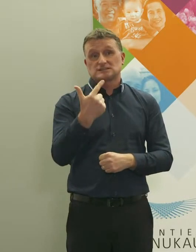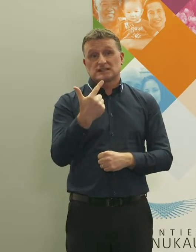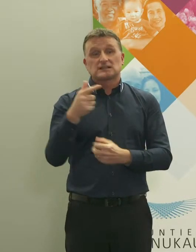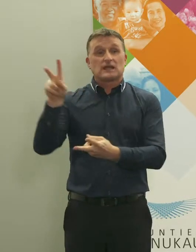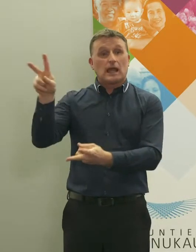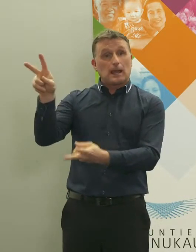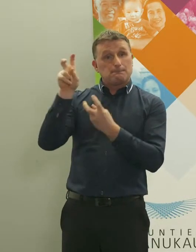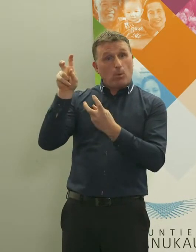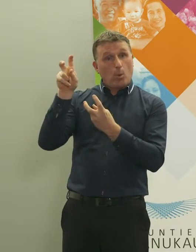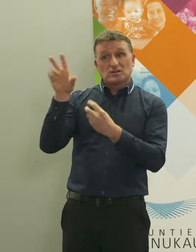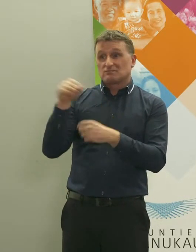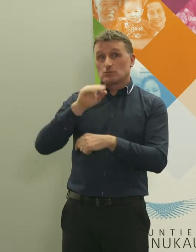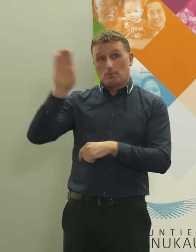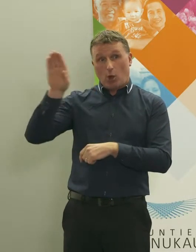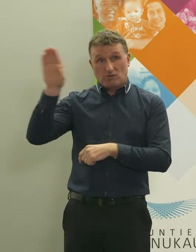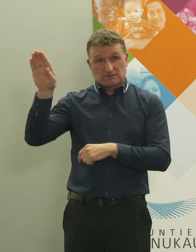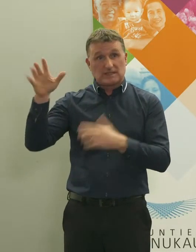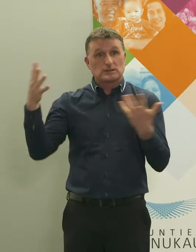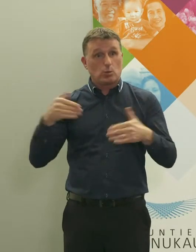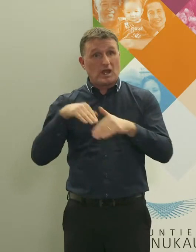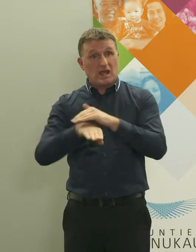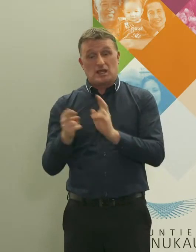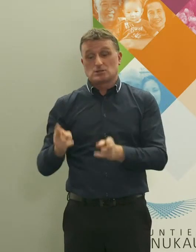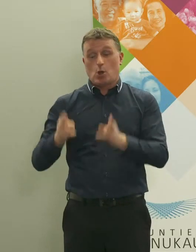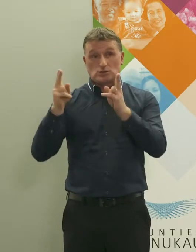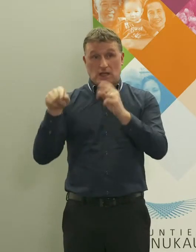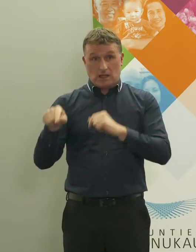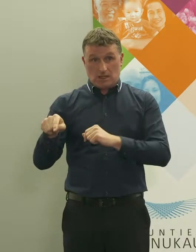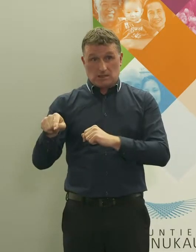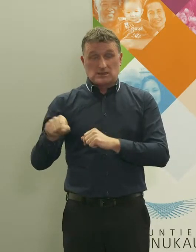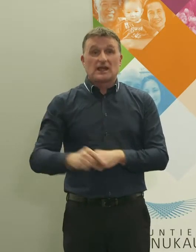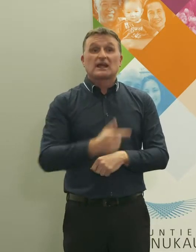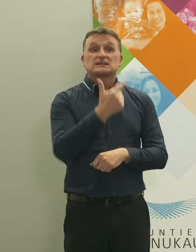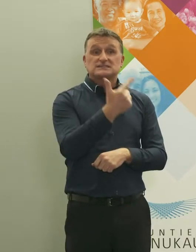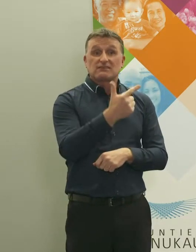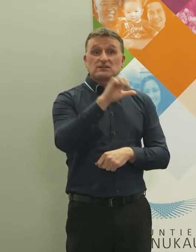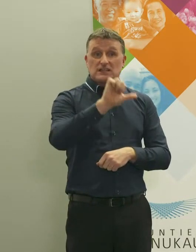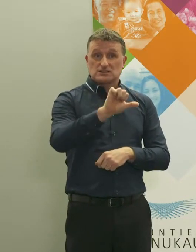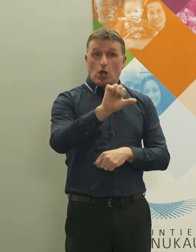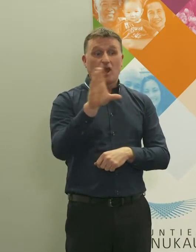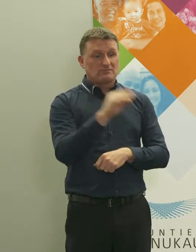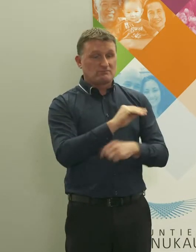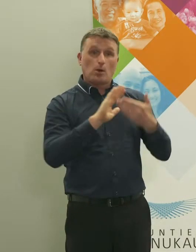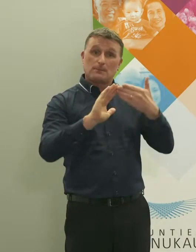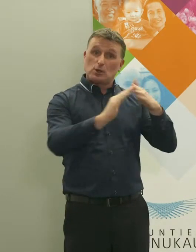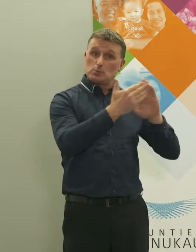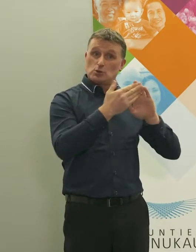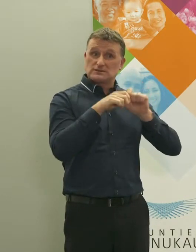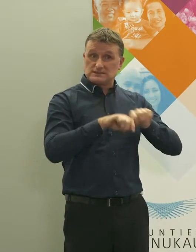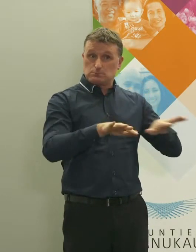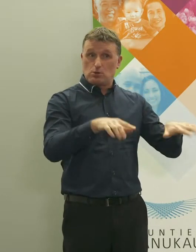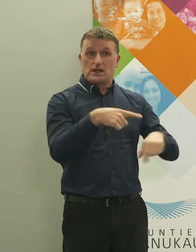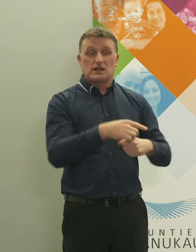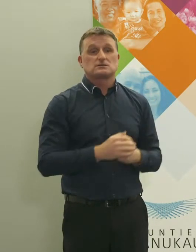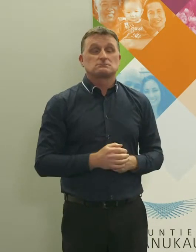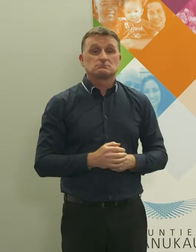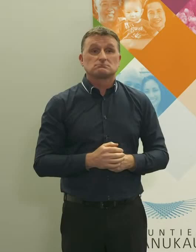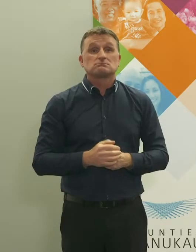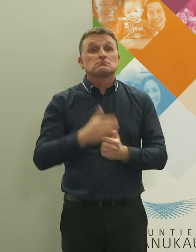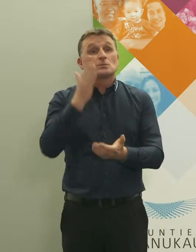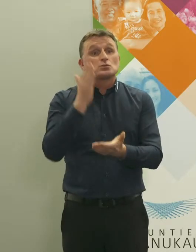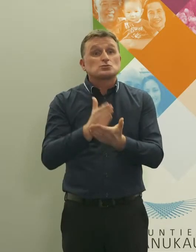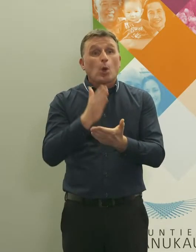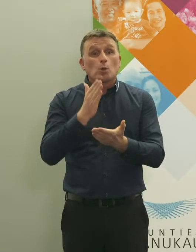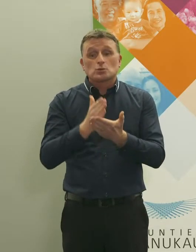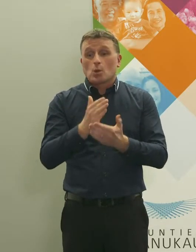managed isolation facilities and 79 are community cases. Our total number of confirmed cases